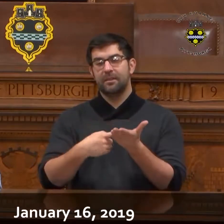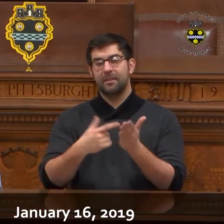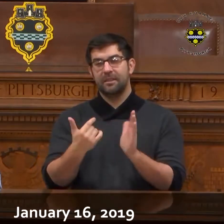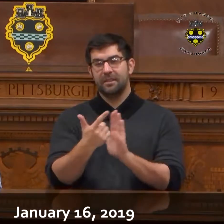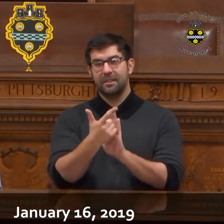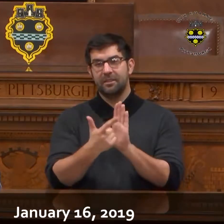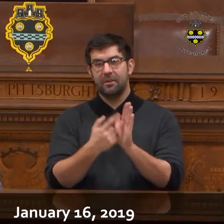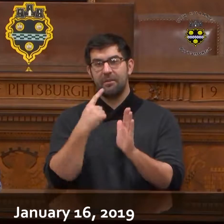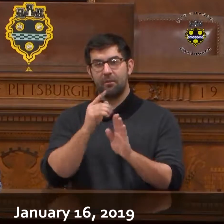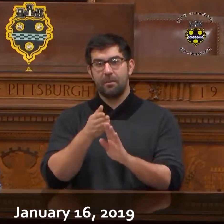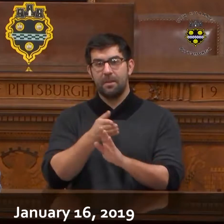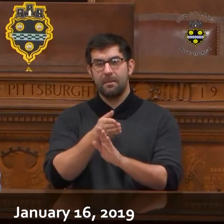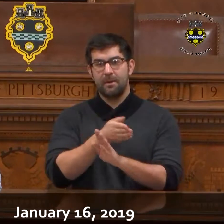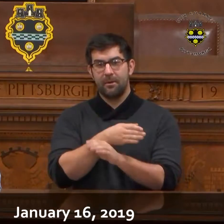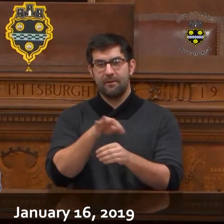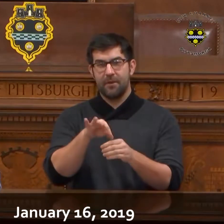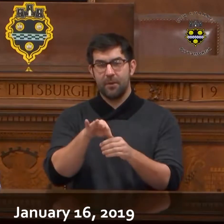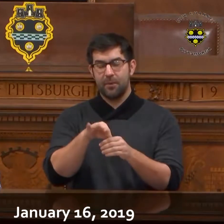for preliminary vote.